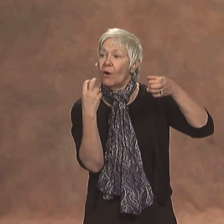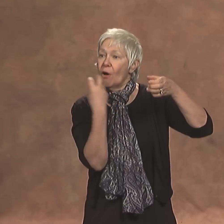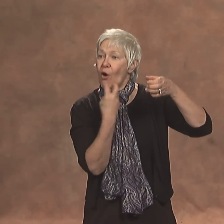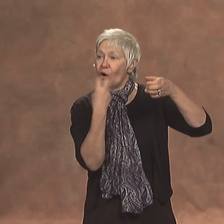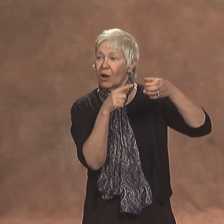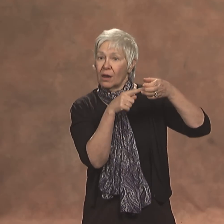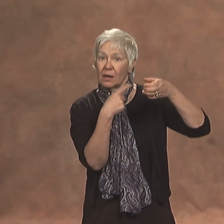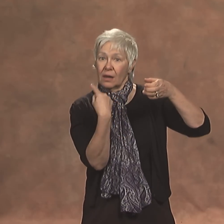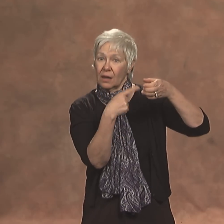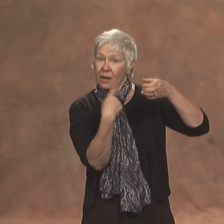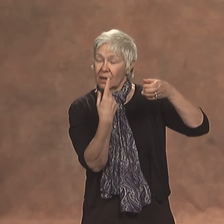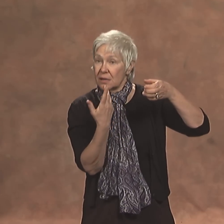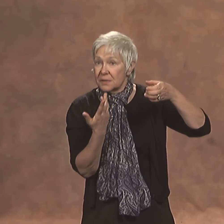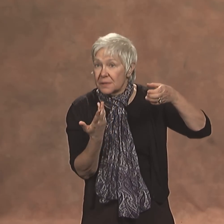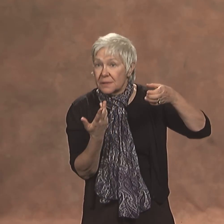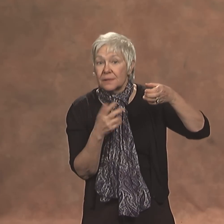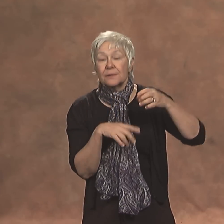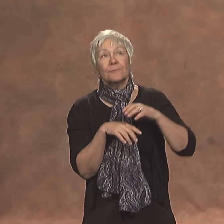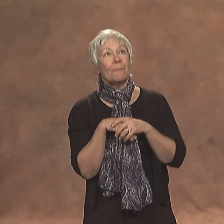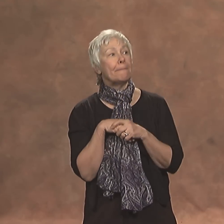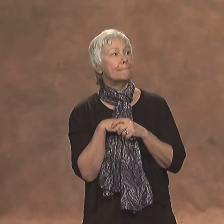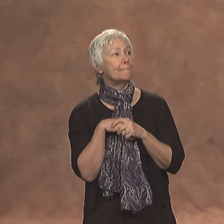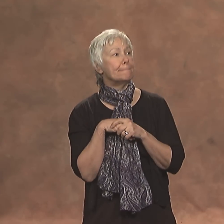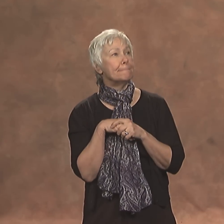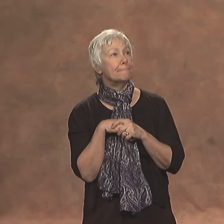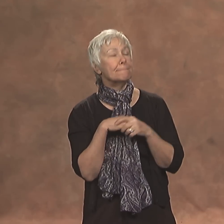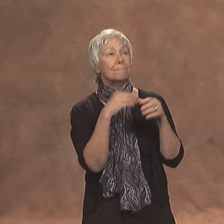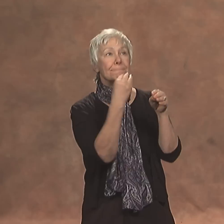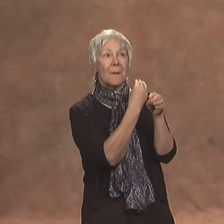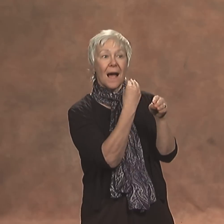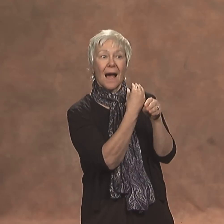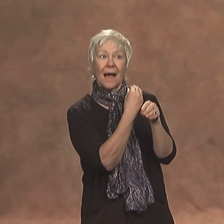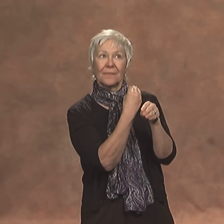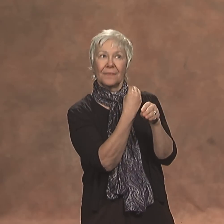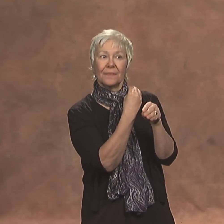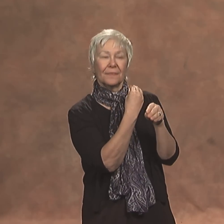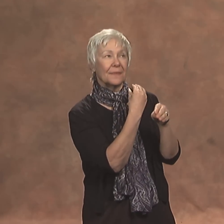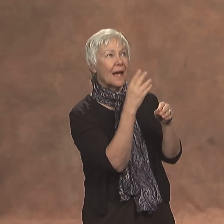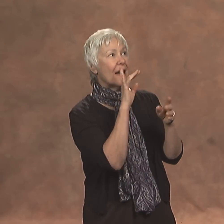I'm wondering if maybe you could actually bring your props and even your signing